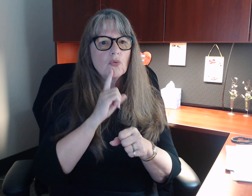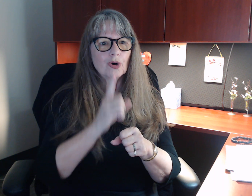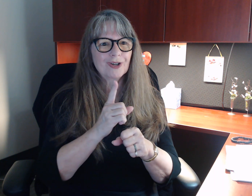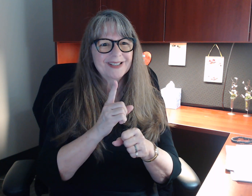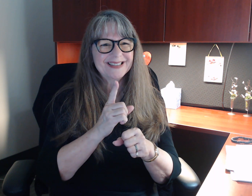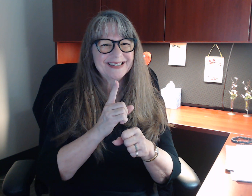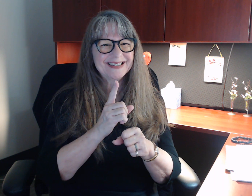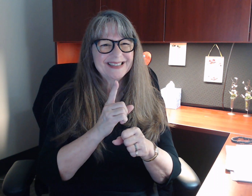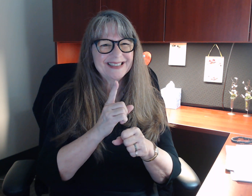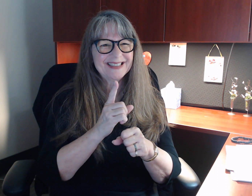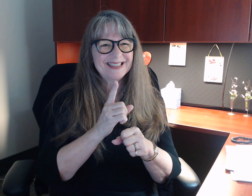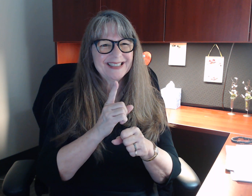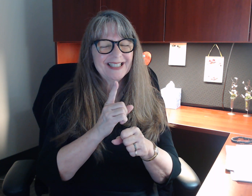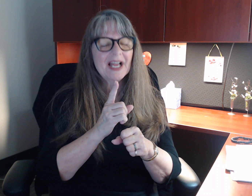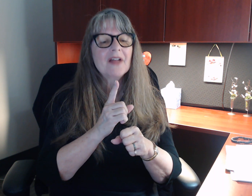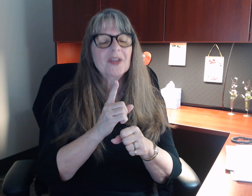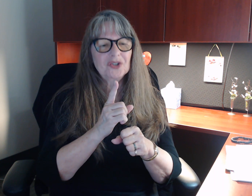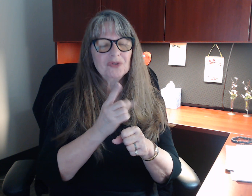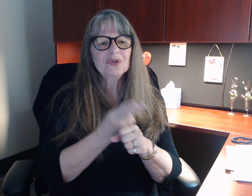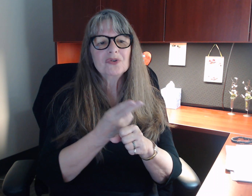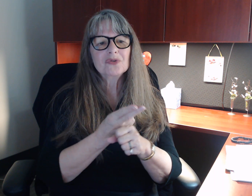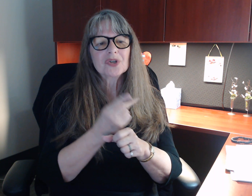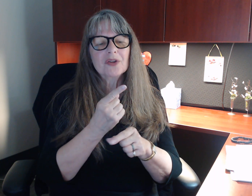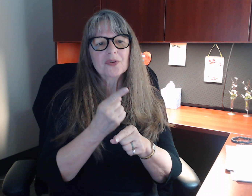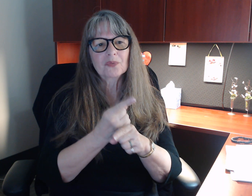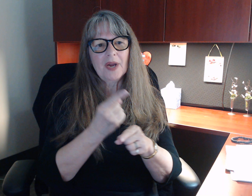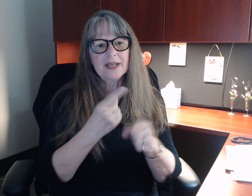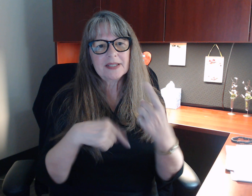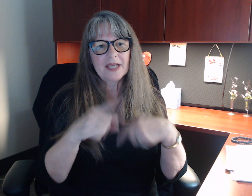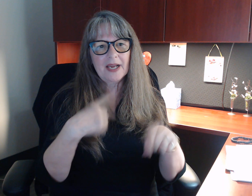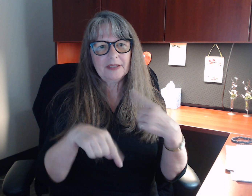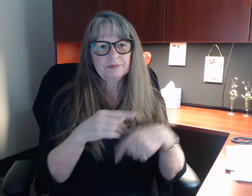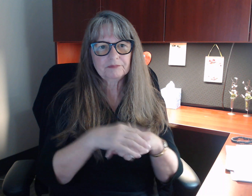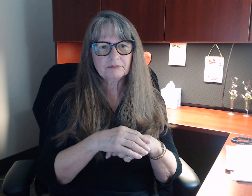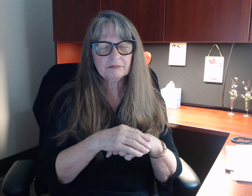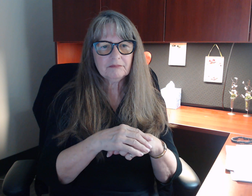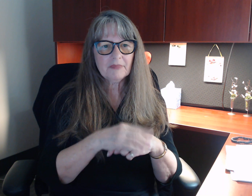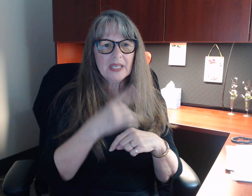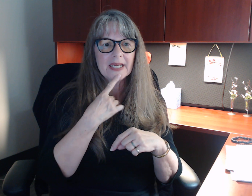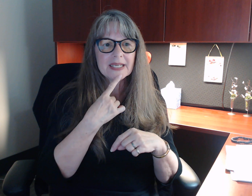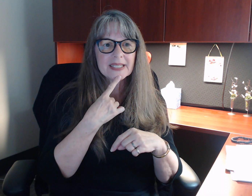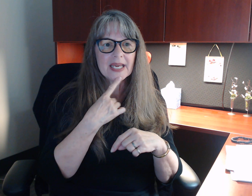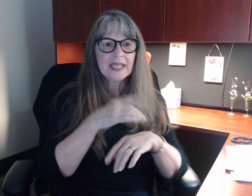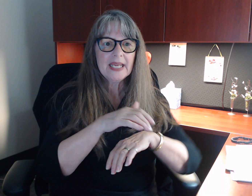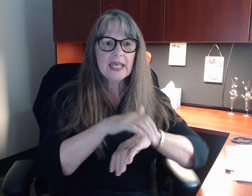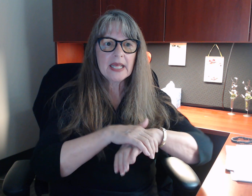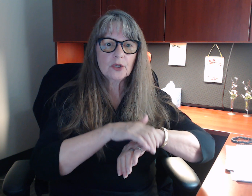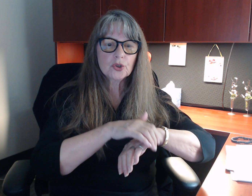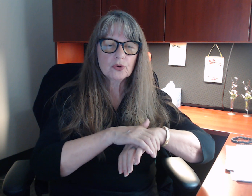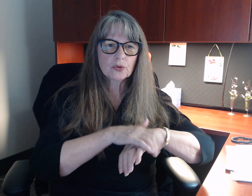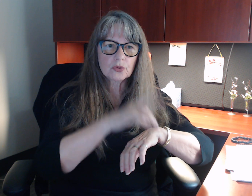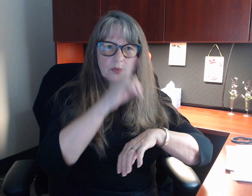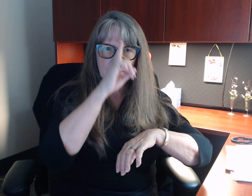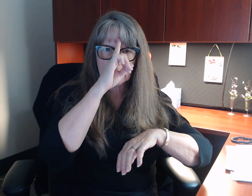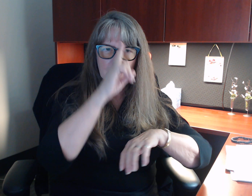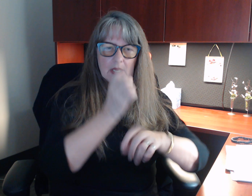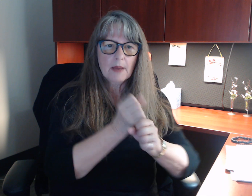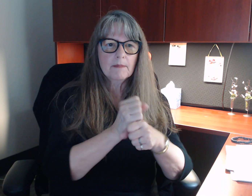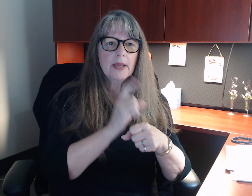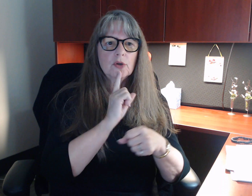sure that you use the right sign. Like I said, English users would think make sure,